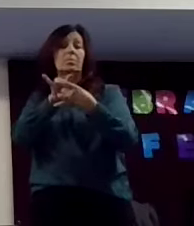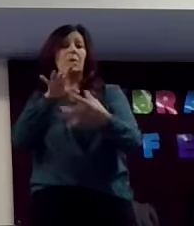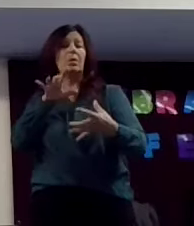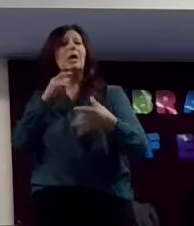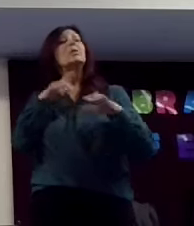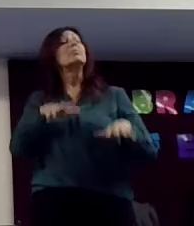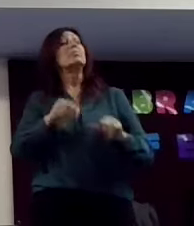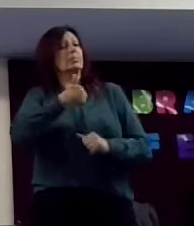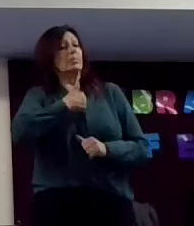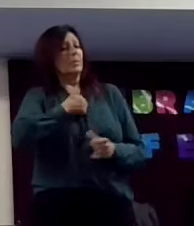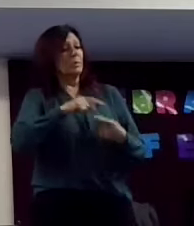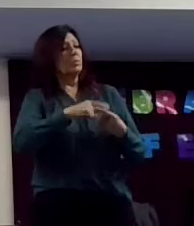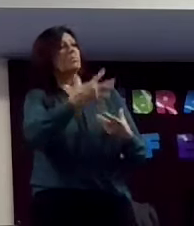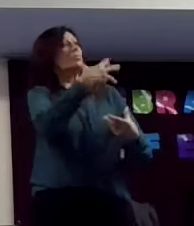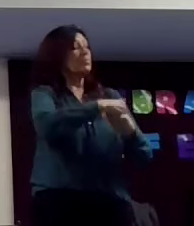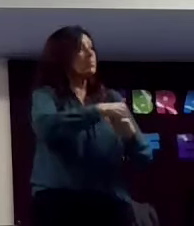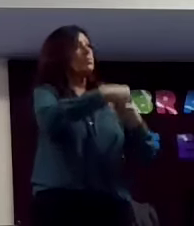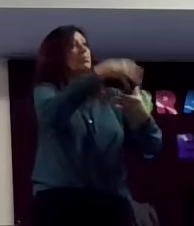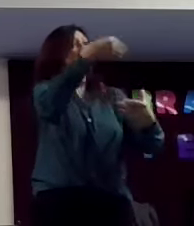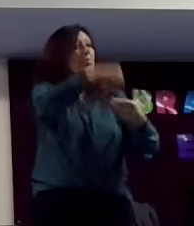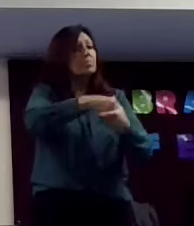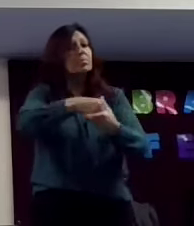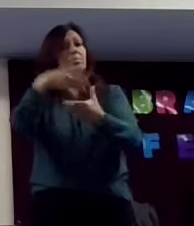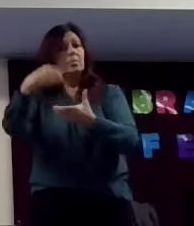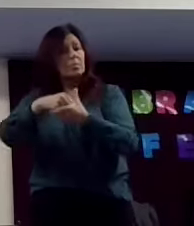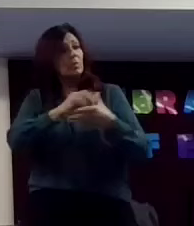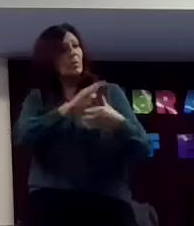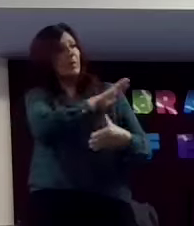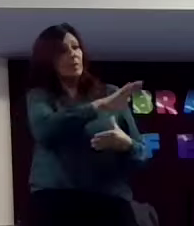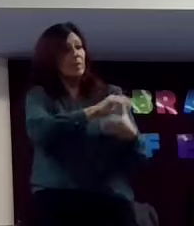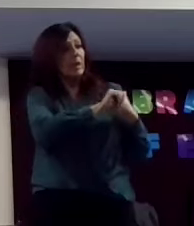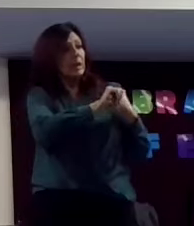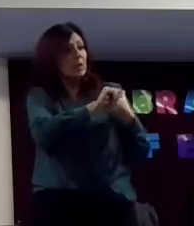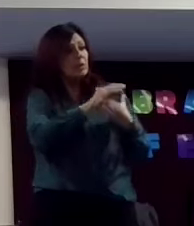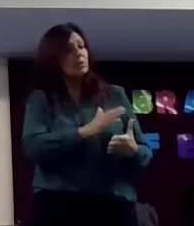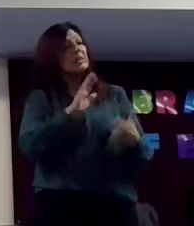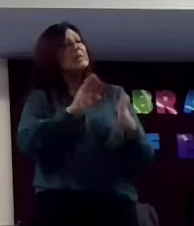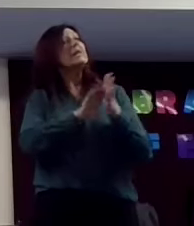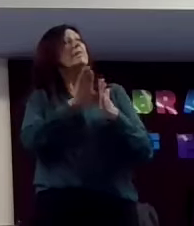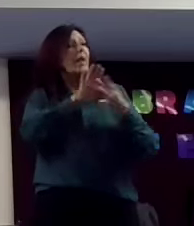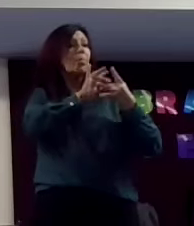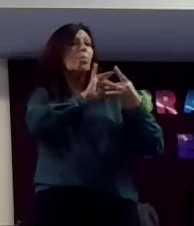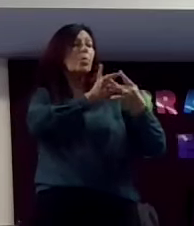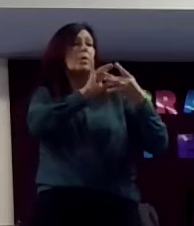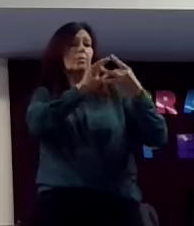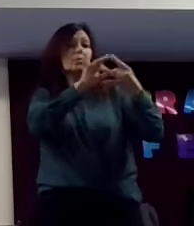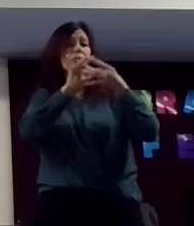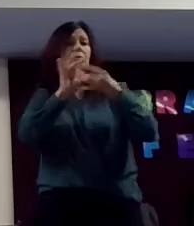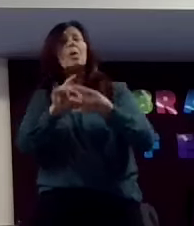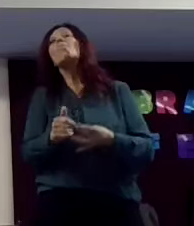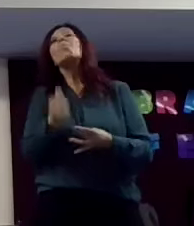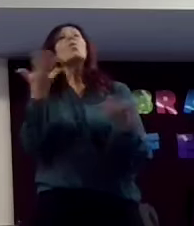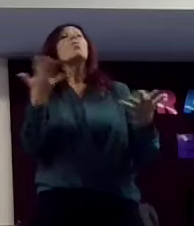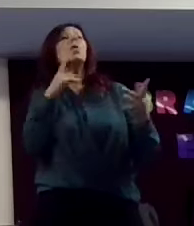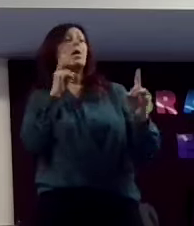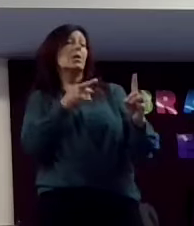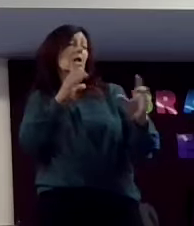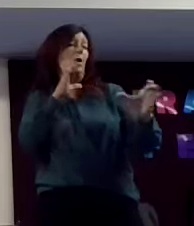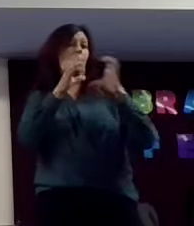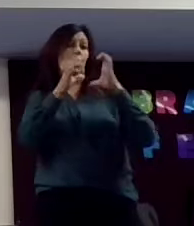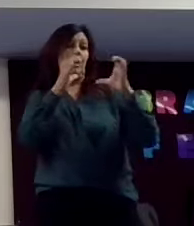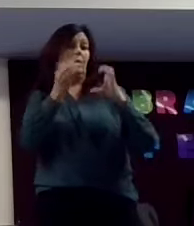initiative myself to re-engage with all the leaders of those departments and to develop relationships. It's mostly about communication.